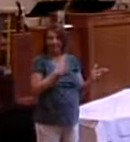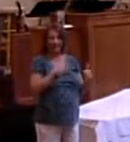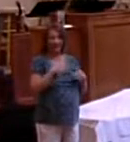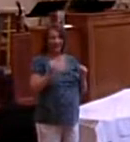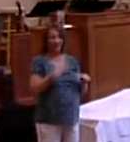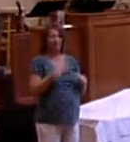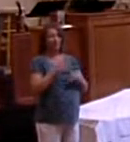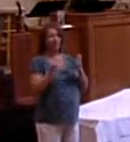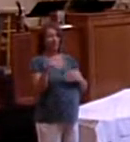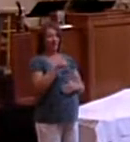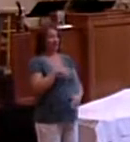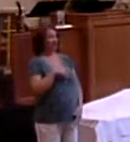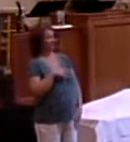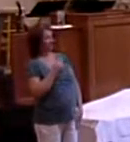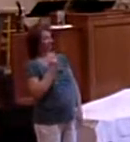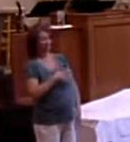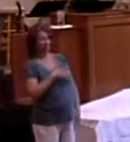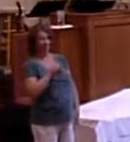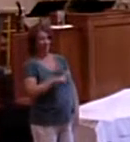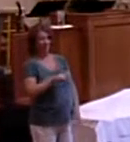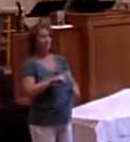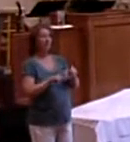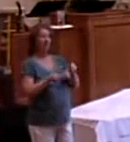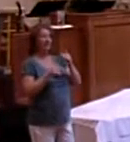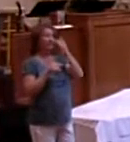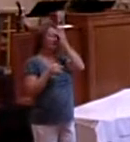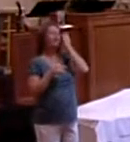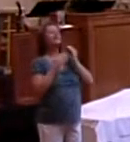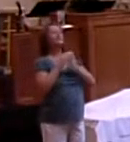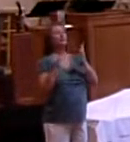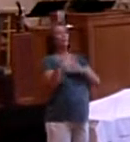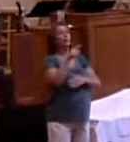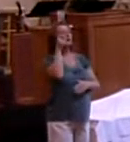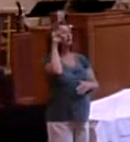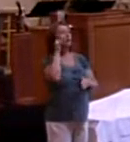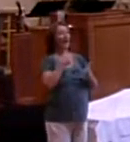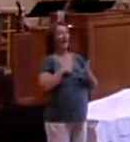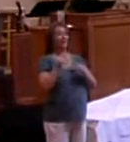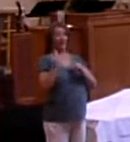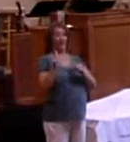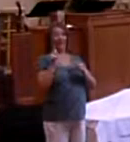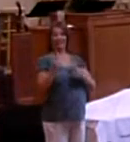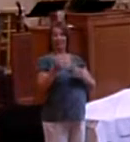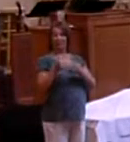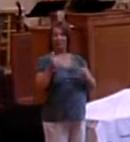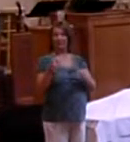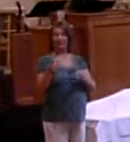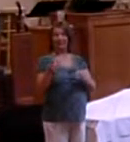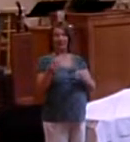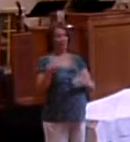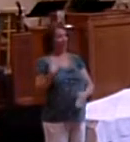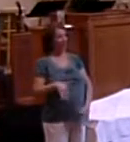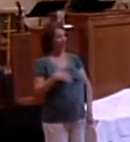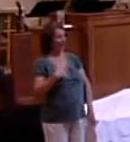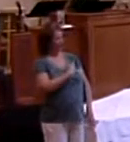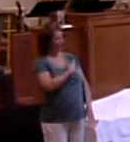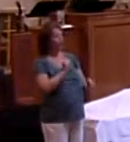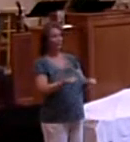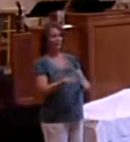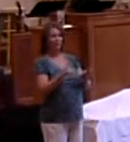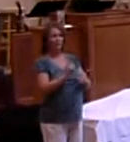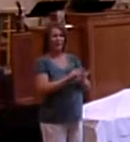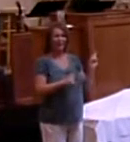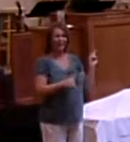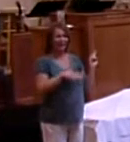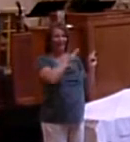appalled by that. I know that some of you have heard that I have shot a gun before, and you really like, wow, he can do that or whatever.